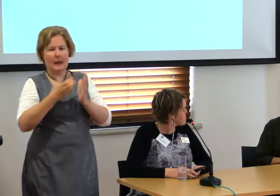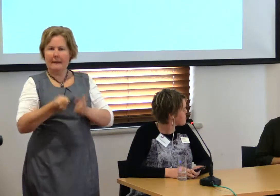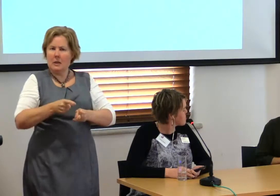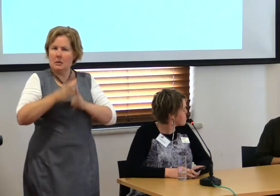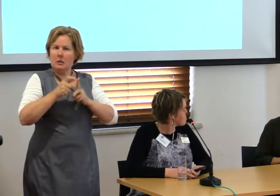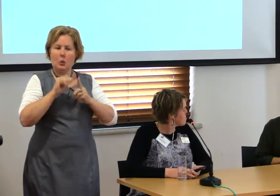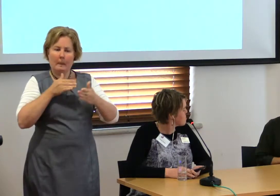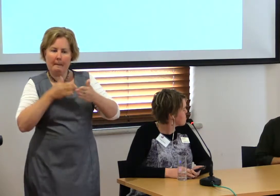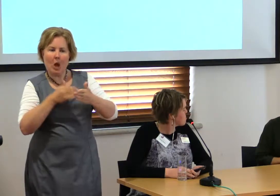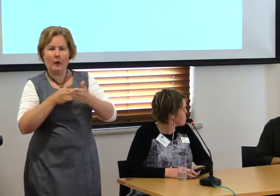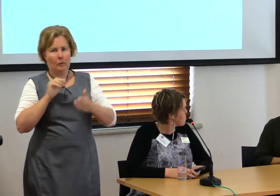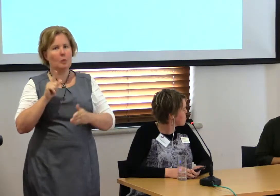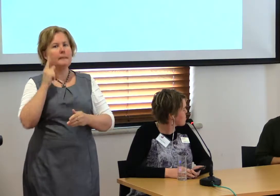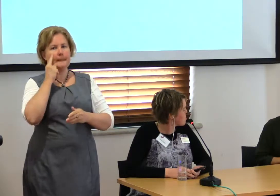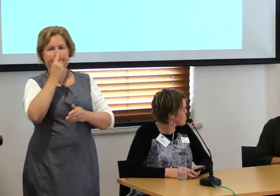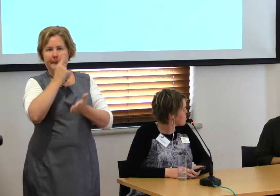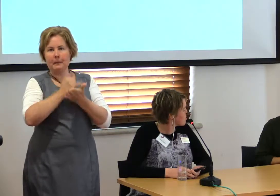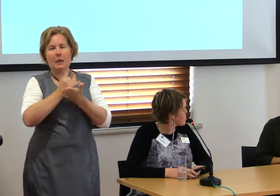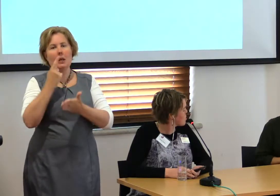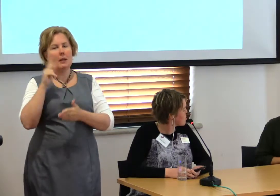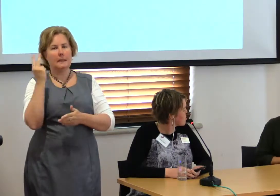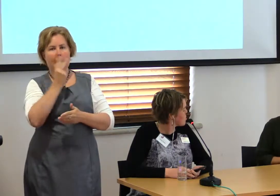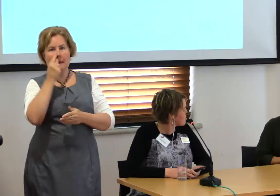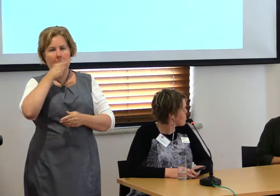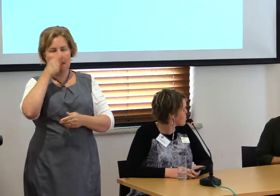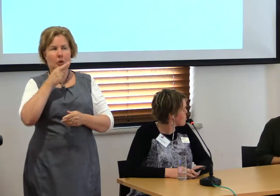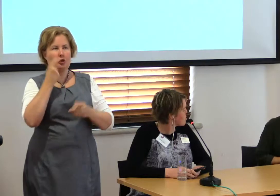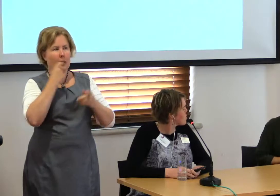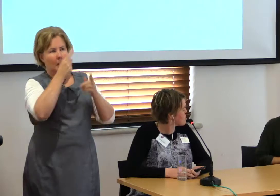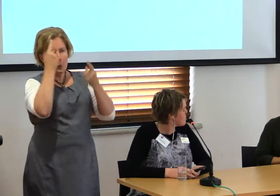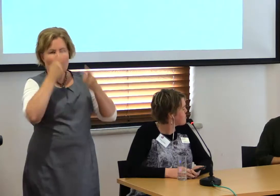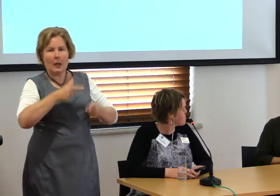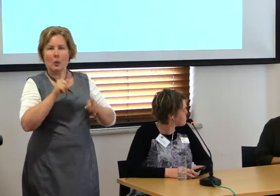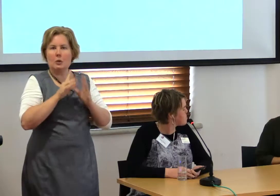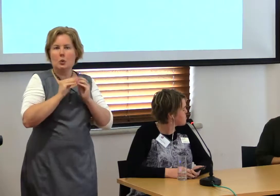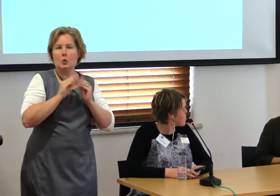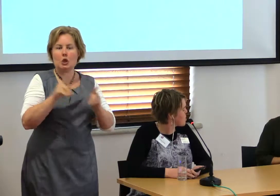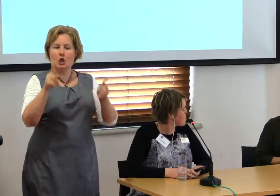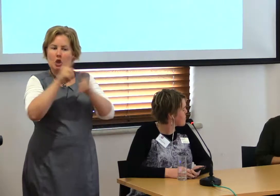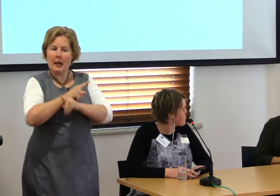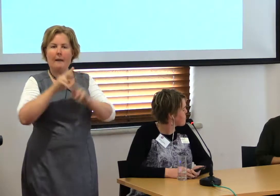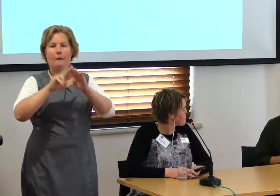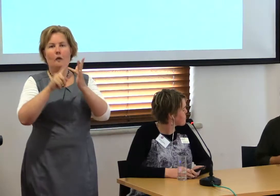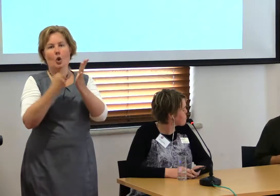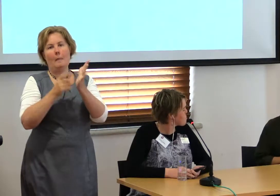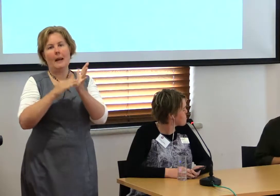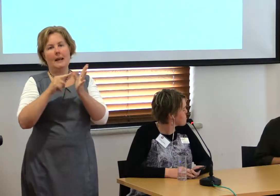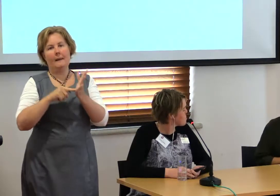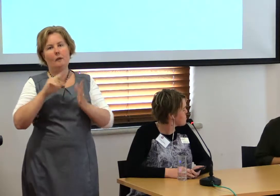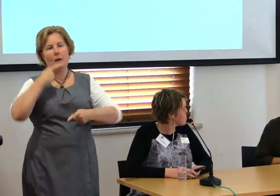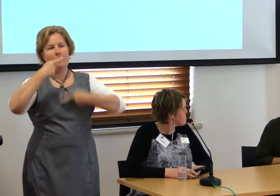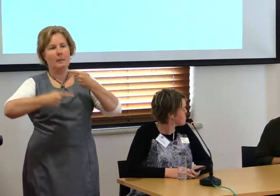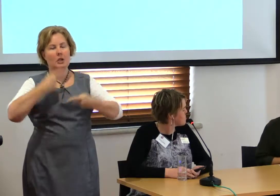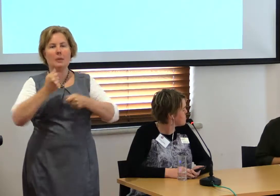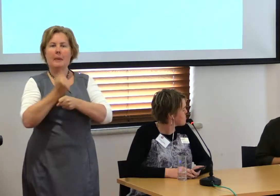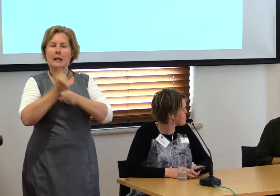working towards solutions to change that has been, a huge problem for people. Yeah. So making decisions is hard